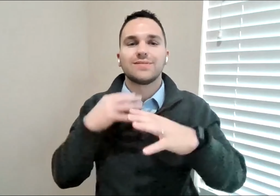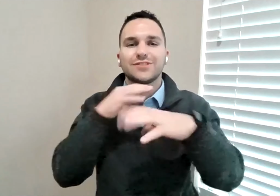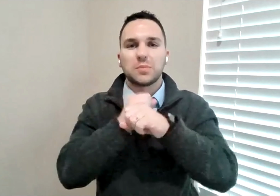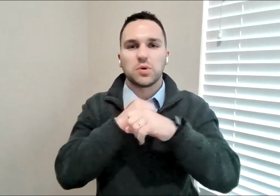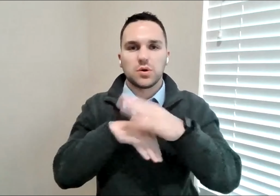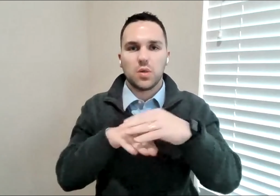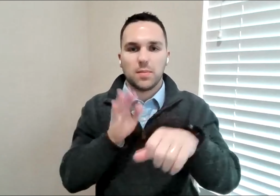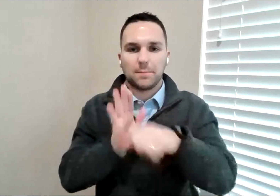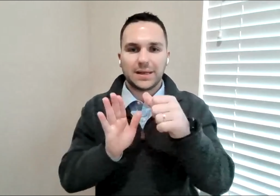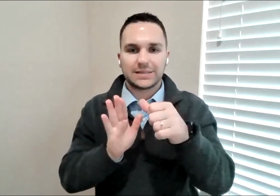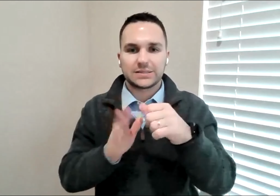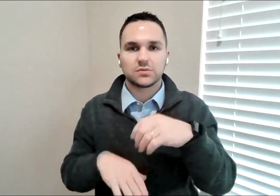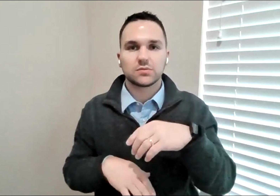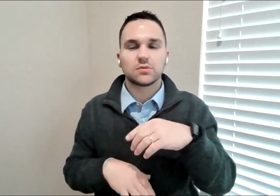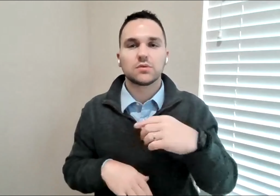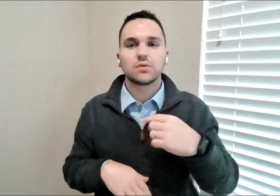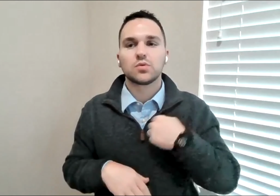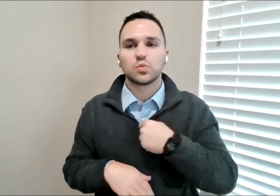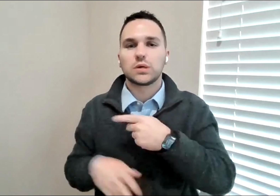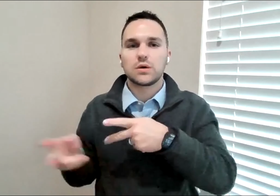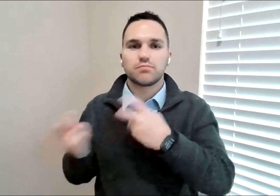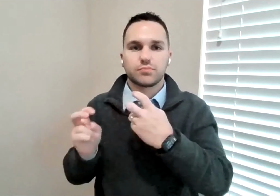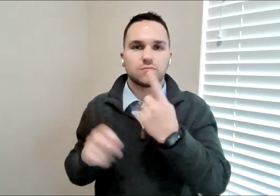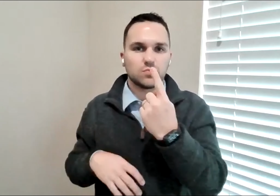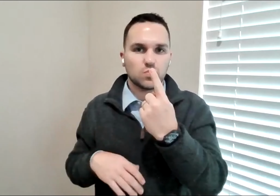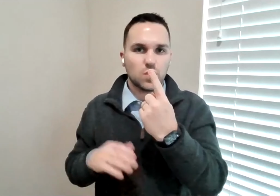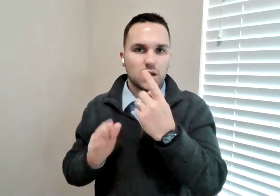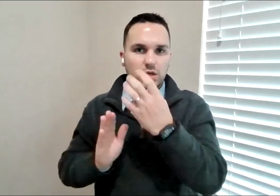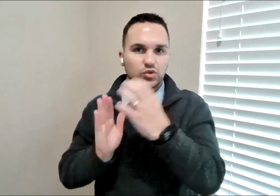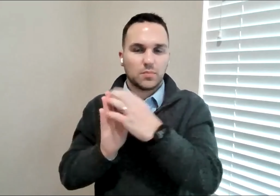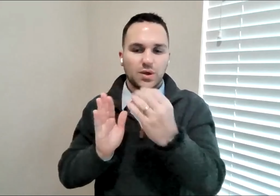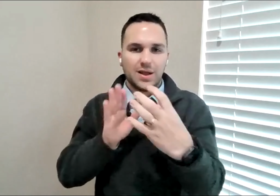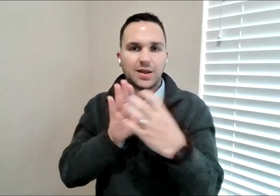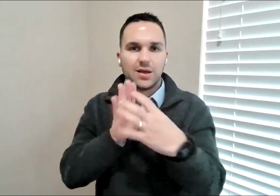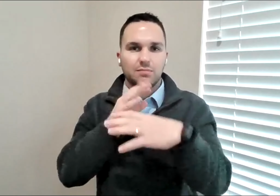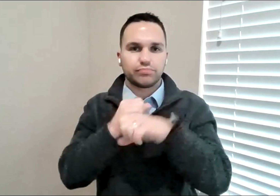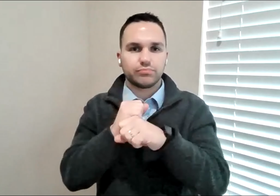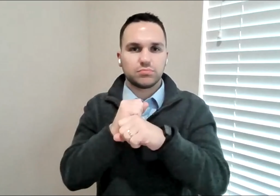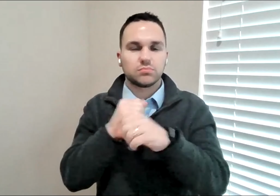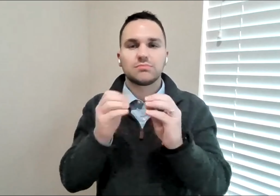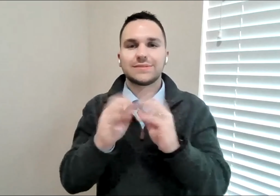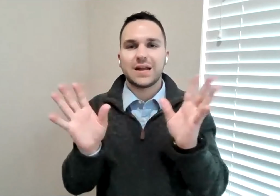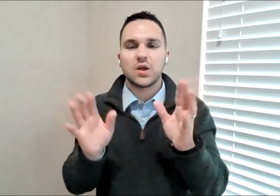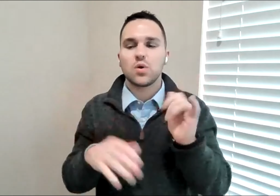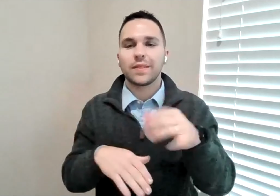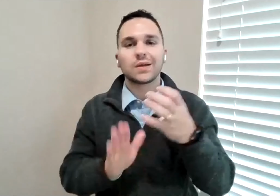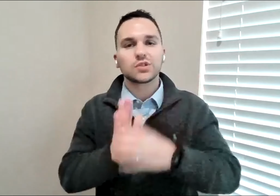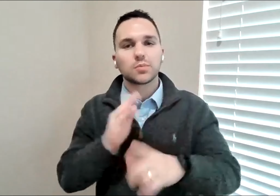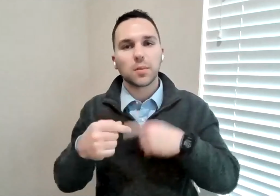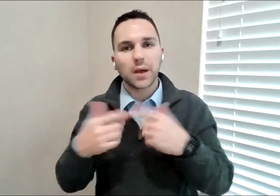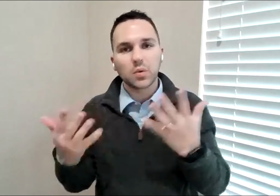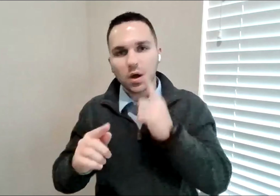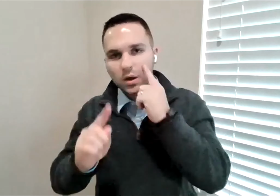essentially we took each chapter of rule and wrote in plain language, what is this chapter about? What is in